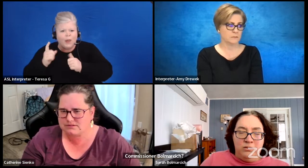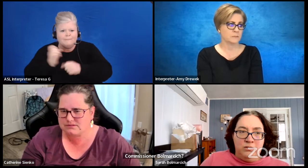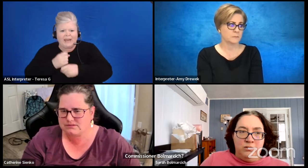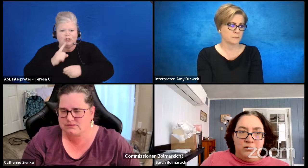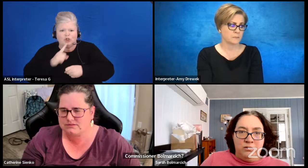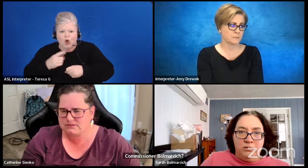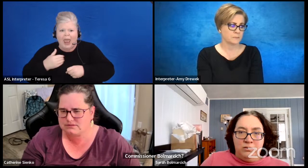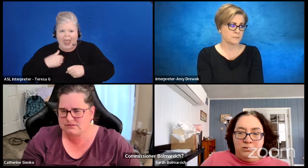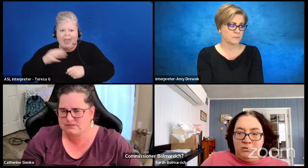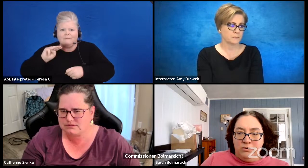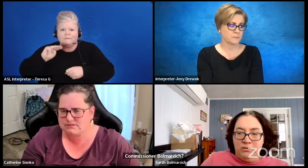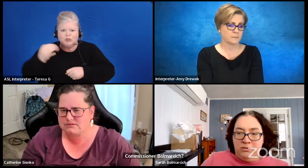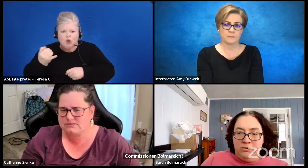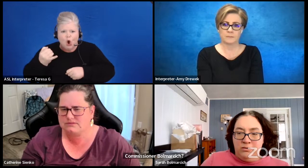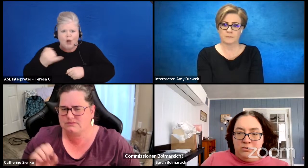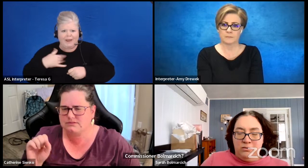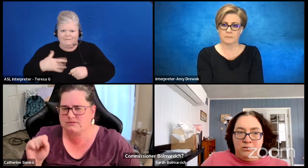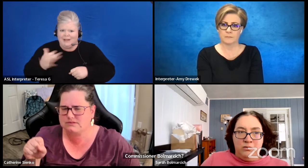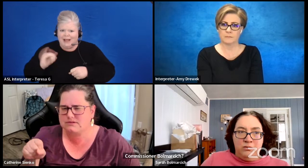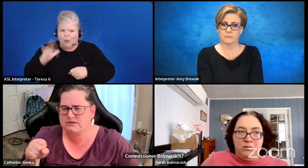majority. I think we missed something.